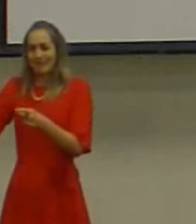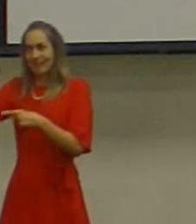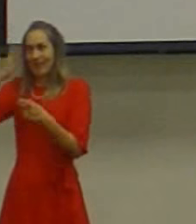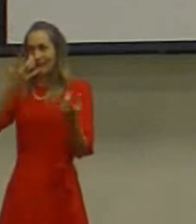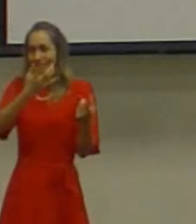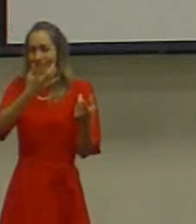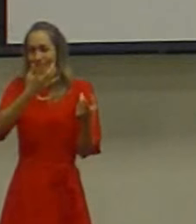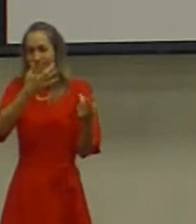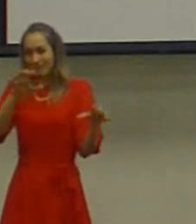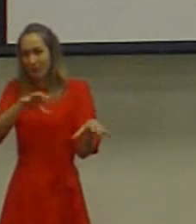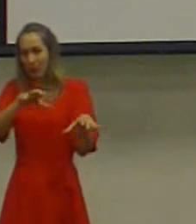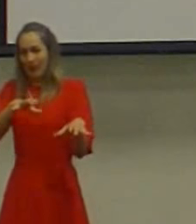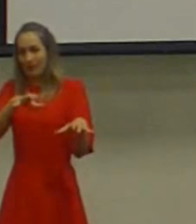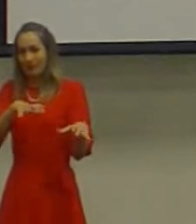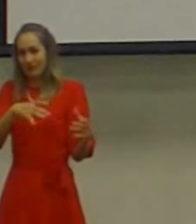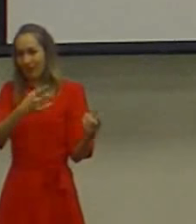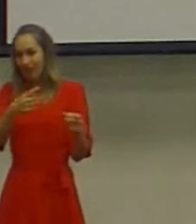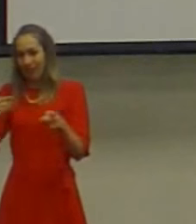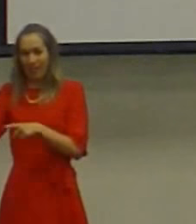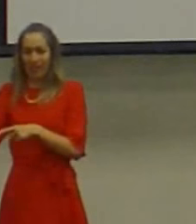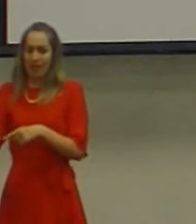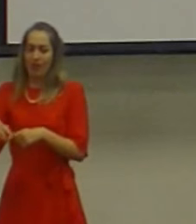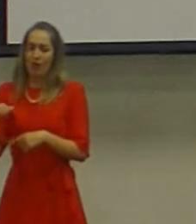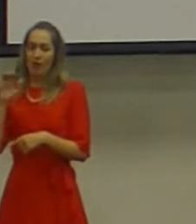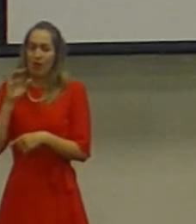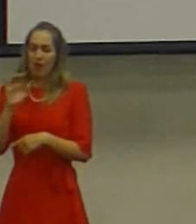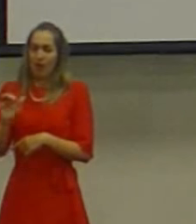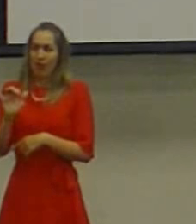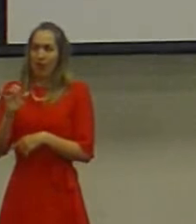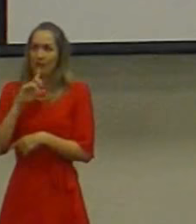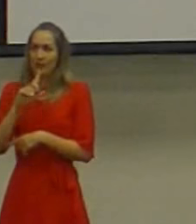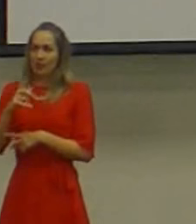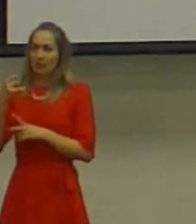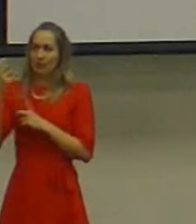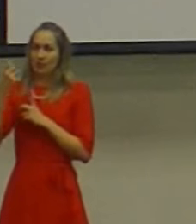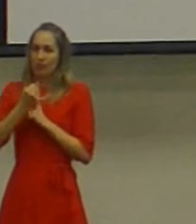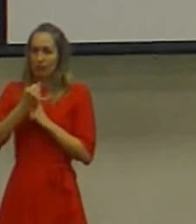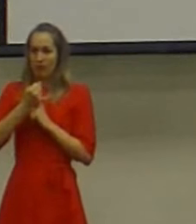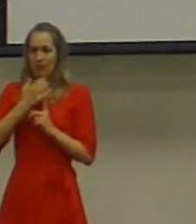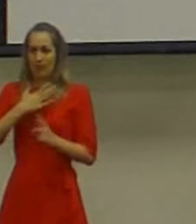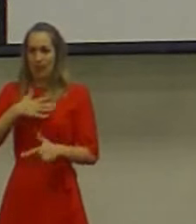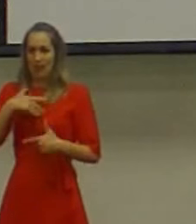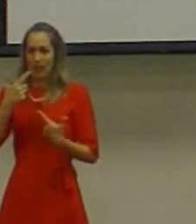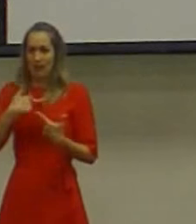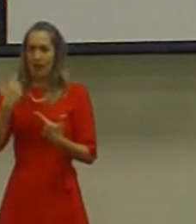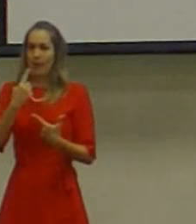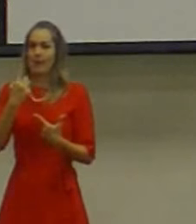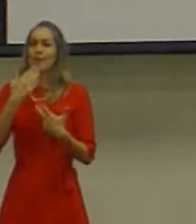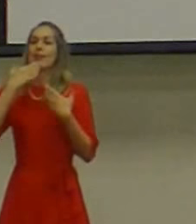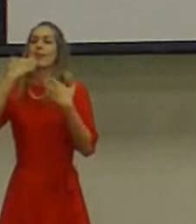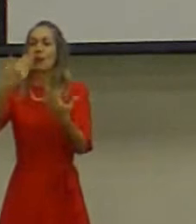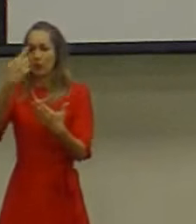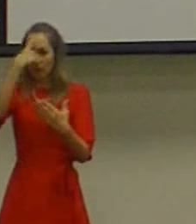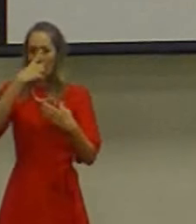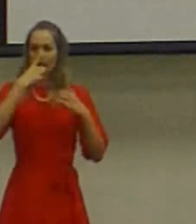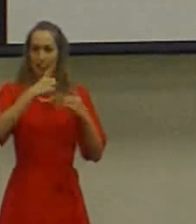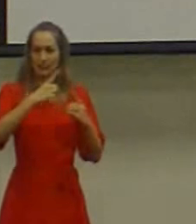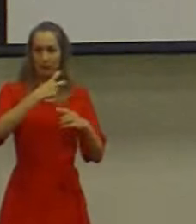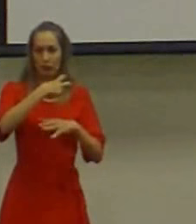forever impacted my life. And I'll always be thankful for DiscipleTrips, what God does with it.